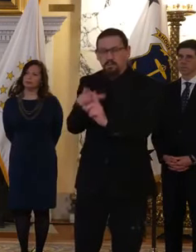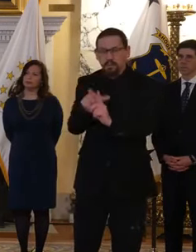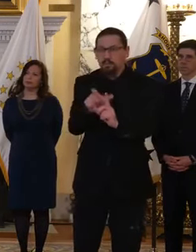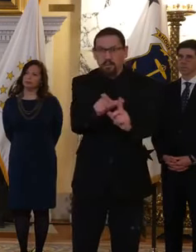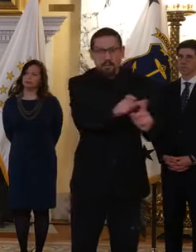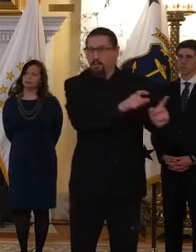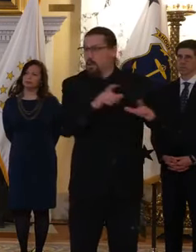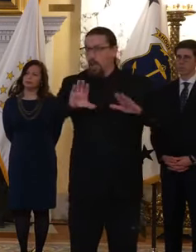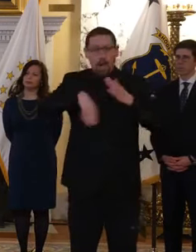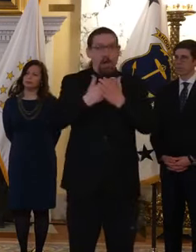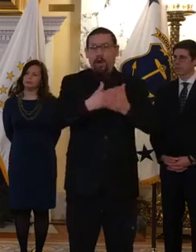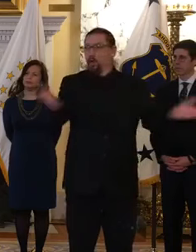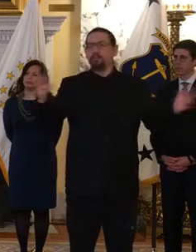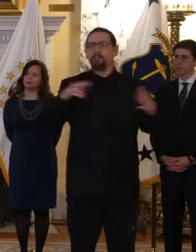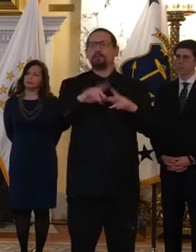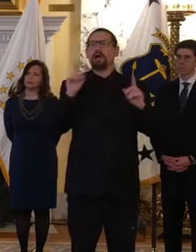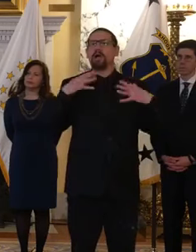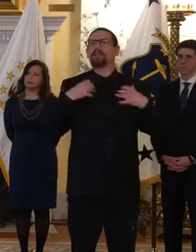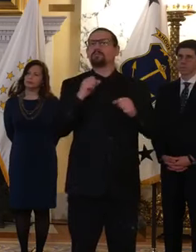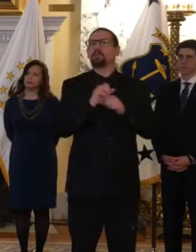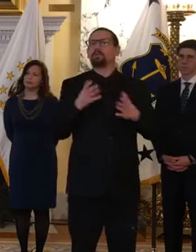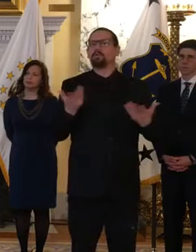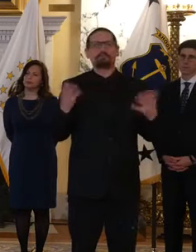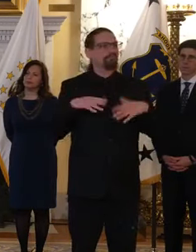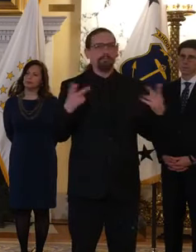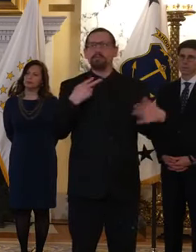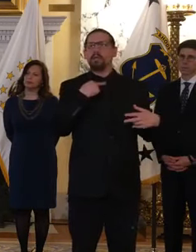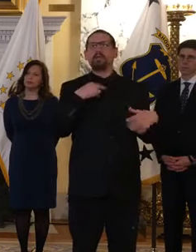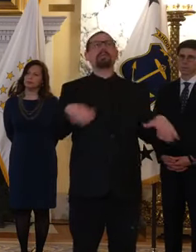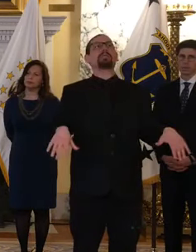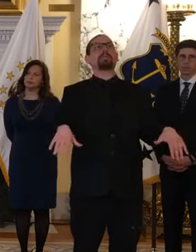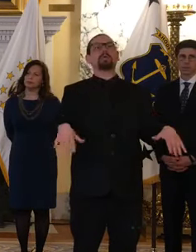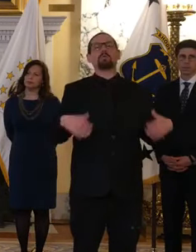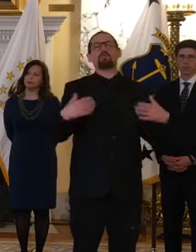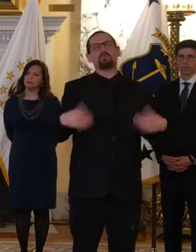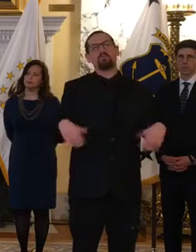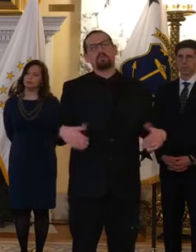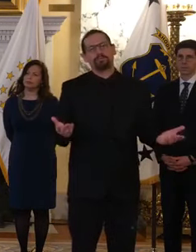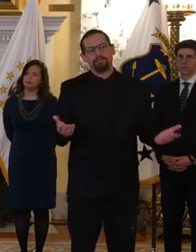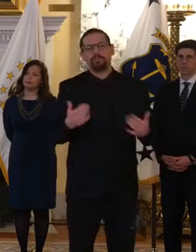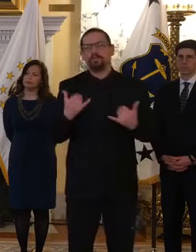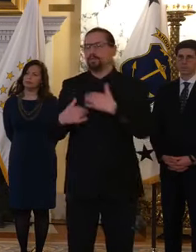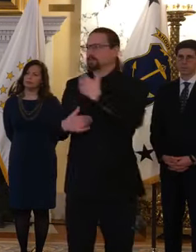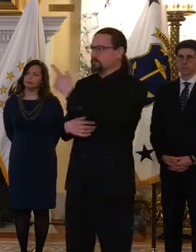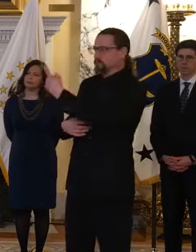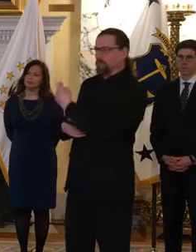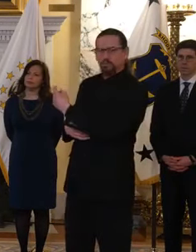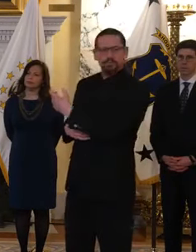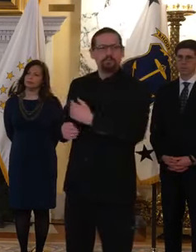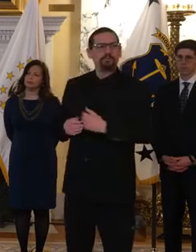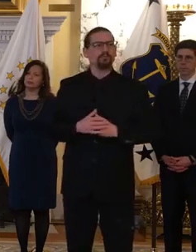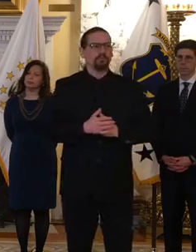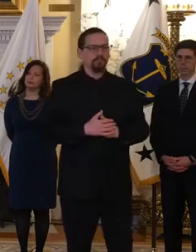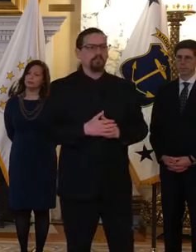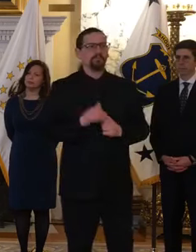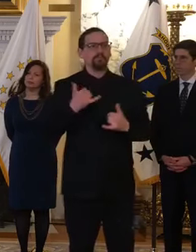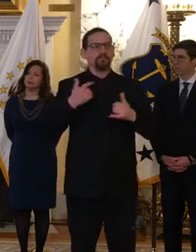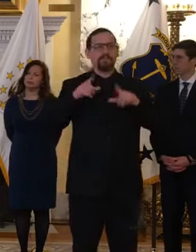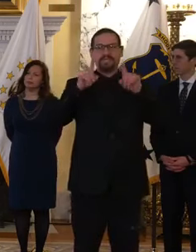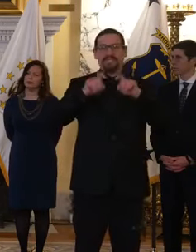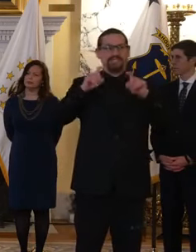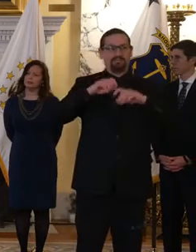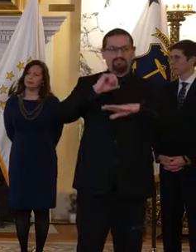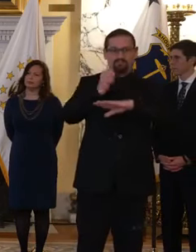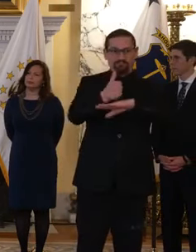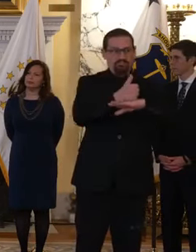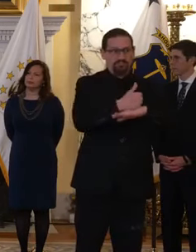tell someone who lives or works near the mobile testing sites if they have concerns about hundreds of potentially infected individuals